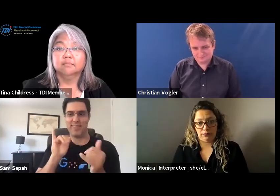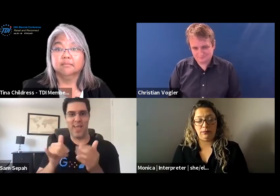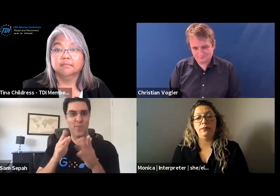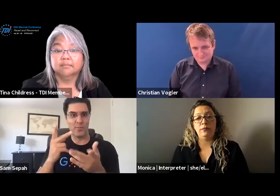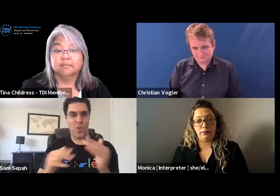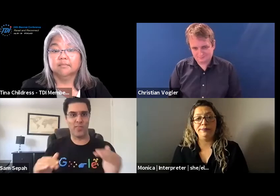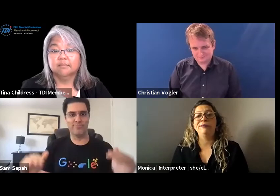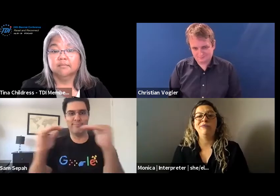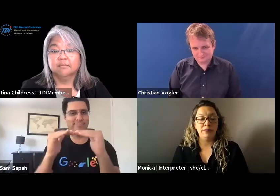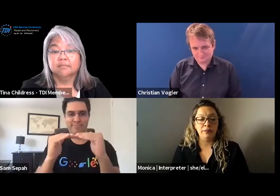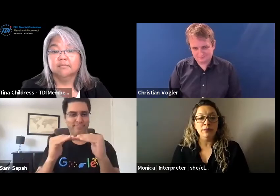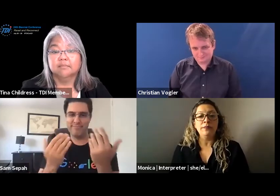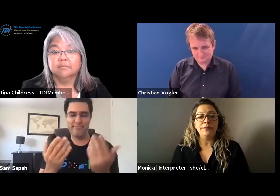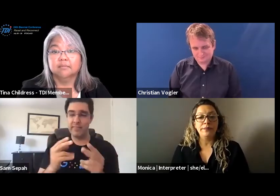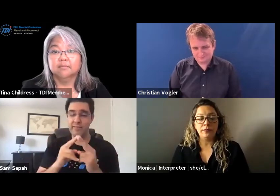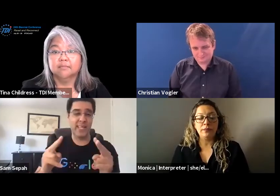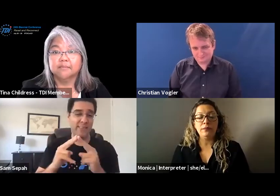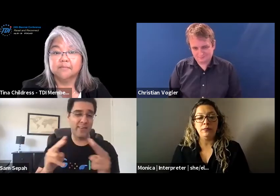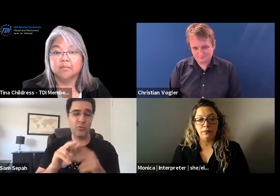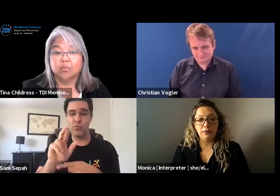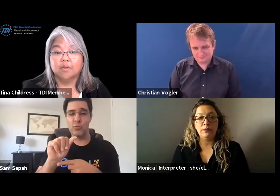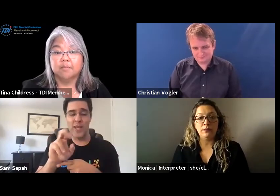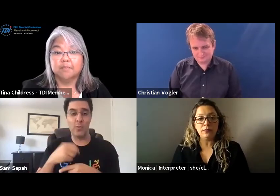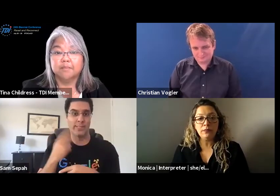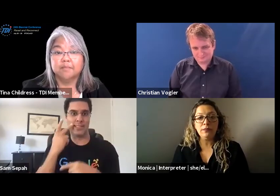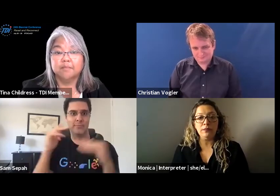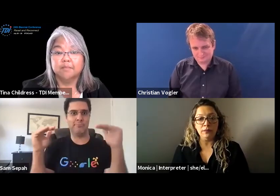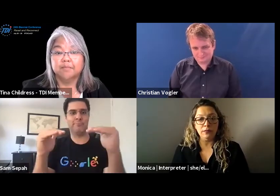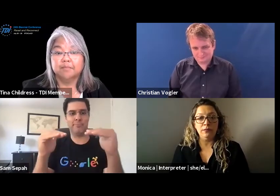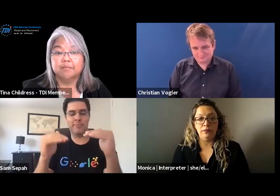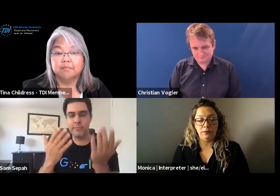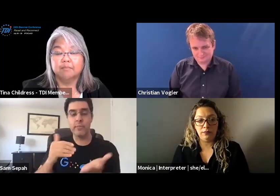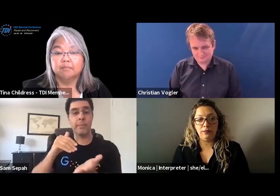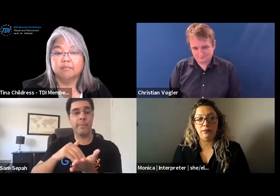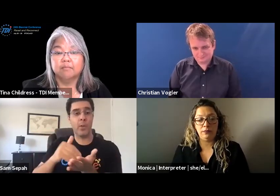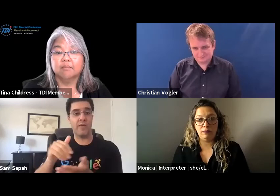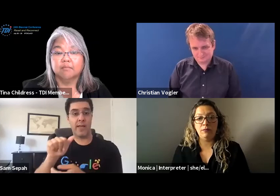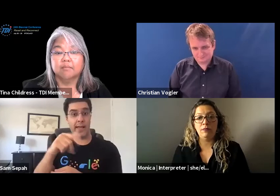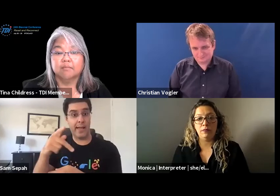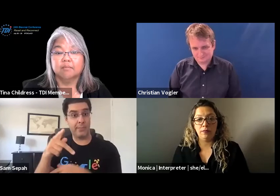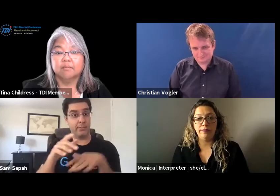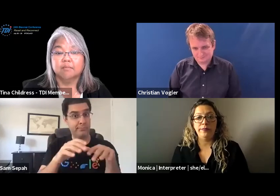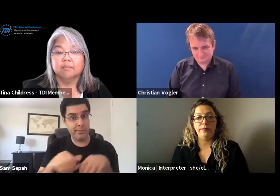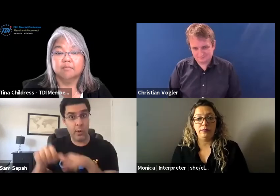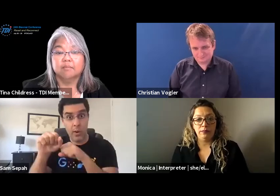all circumstances to where they both can be elevated. So very rarely we can see it both being